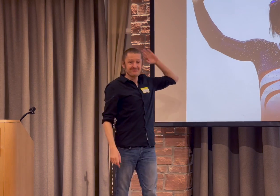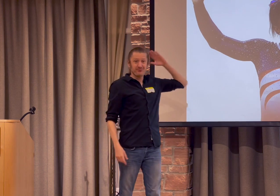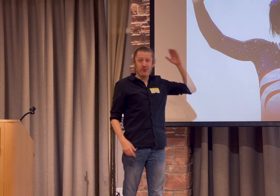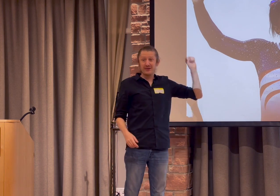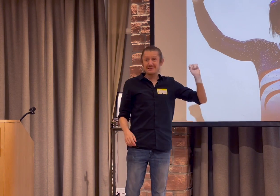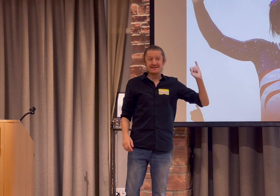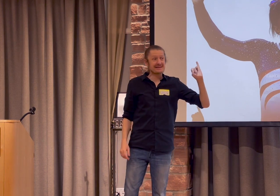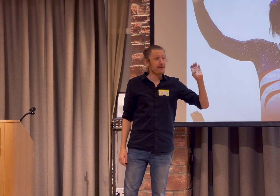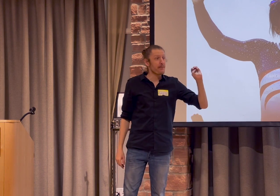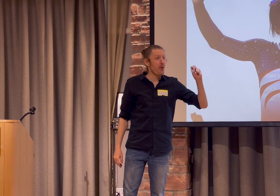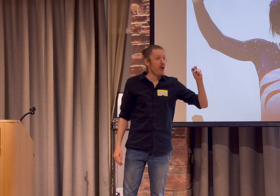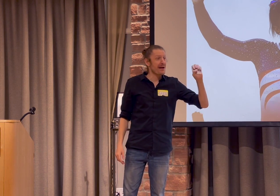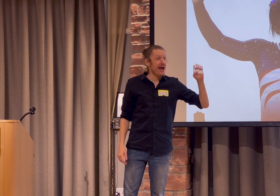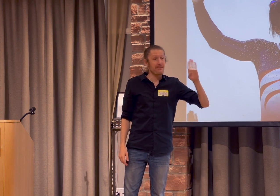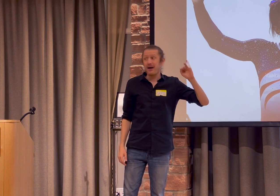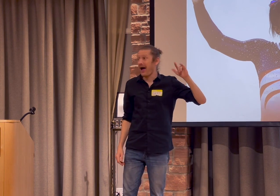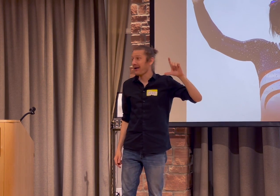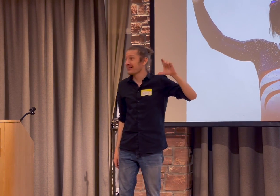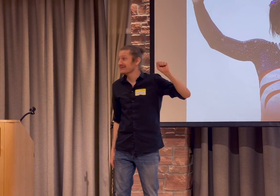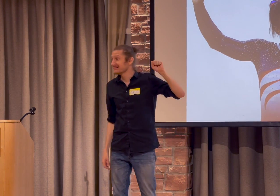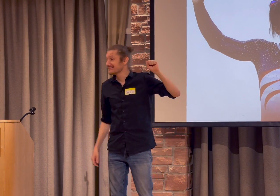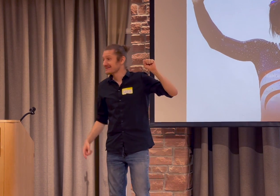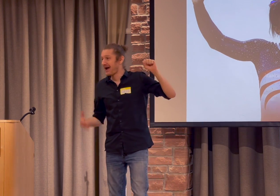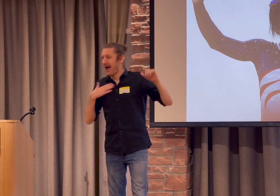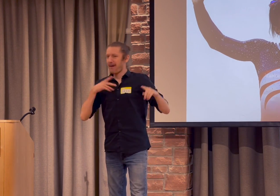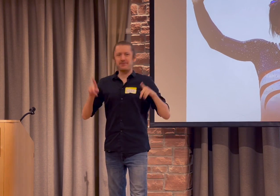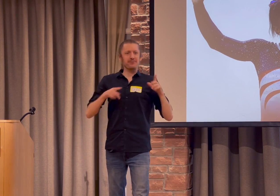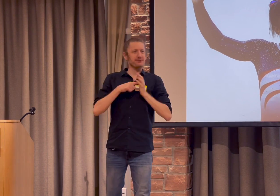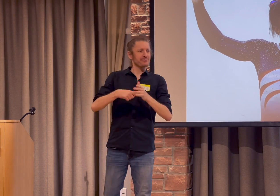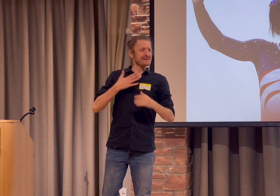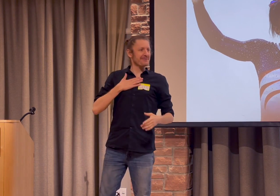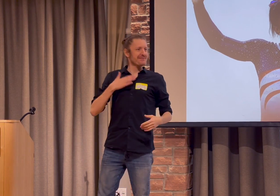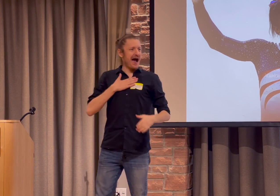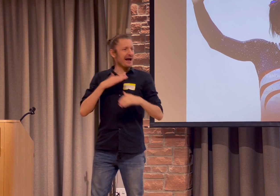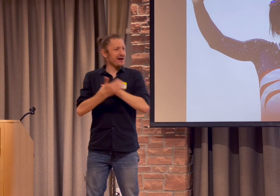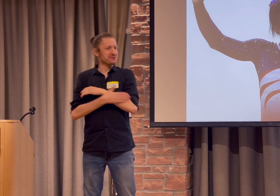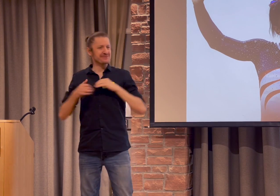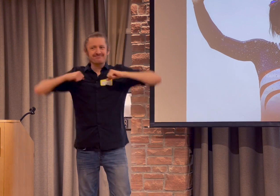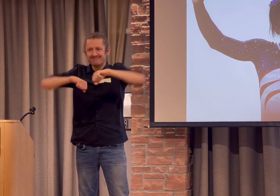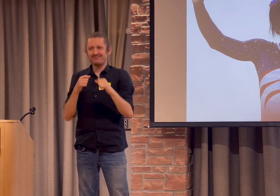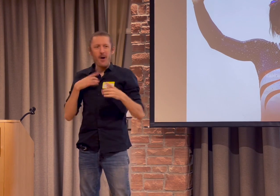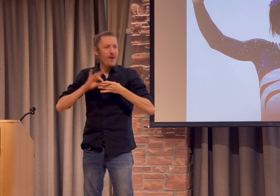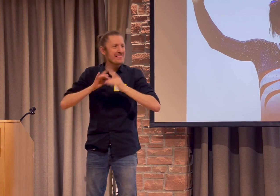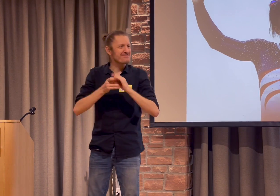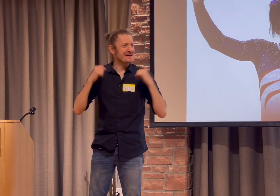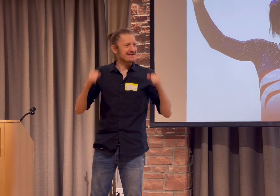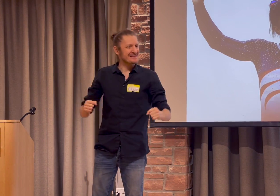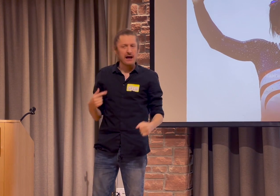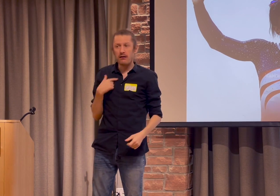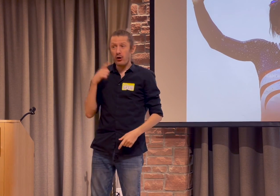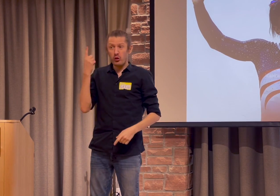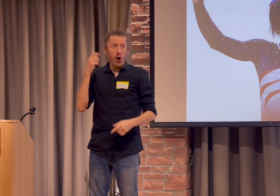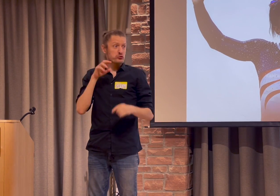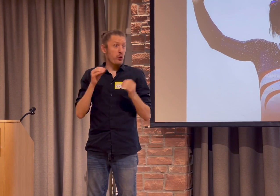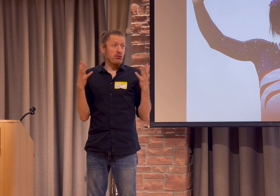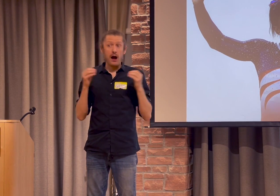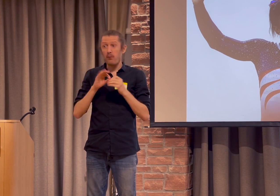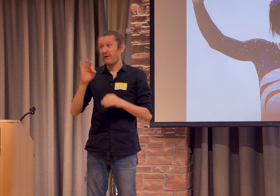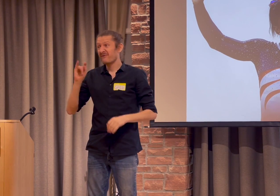Who is this? Does anybody recognize her? This is Simone Biles. You know, people, we are